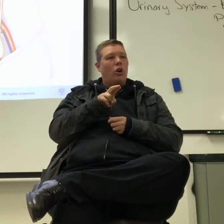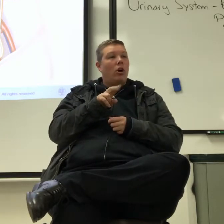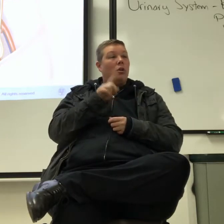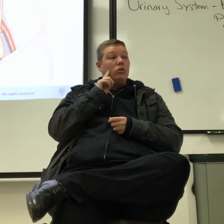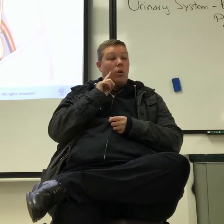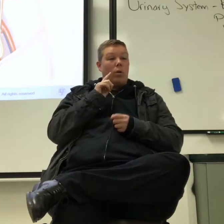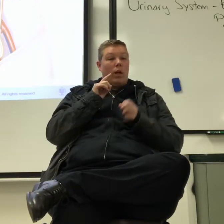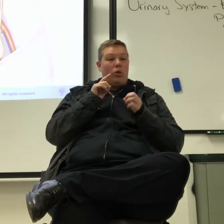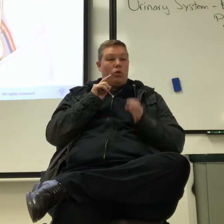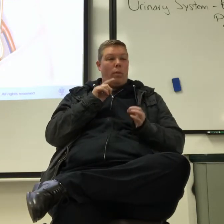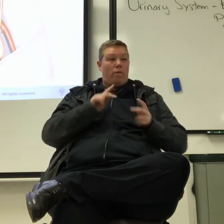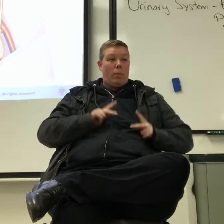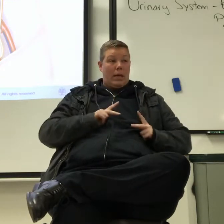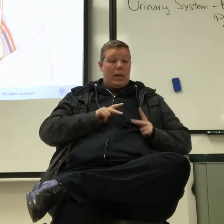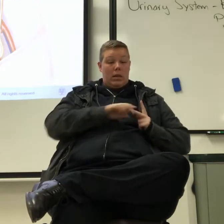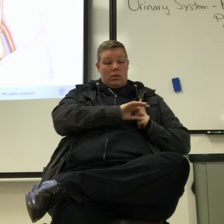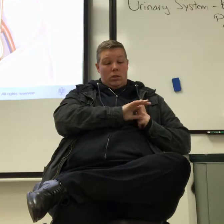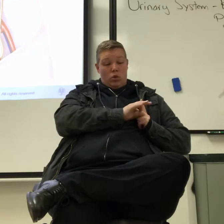kidneys